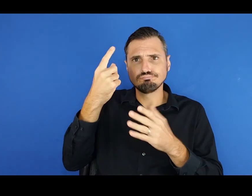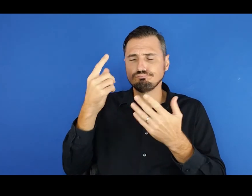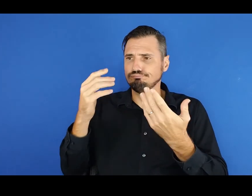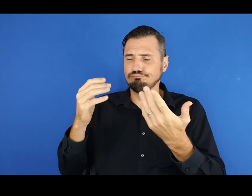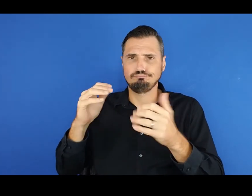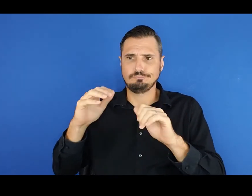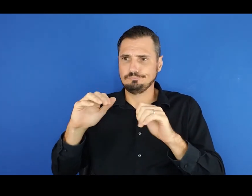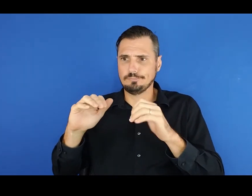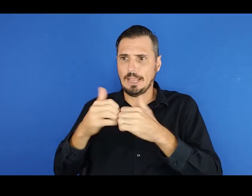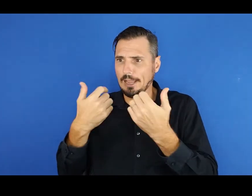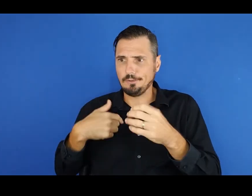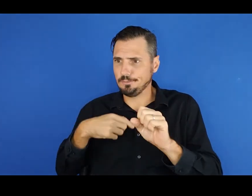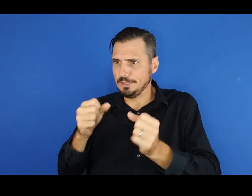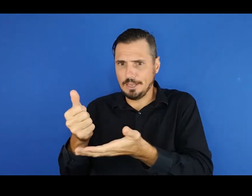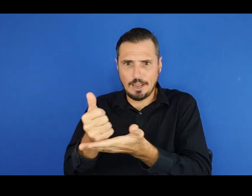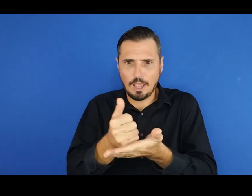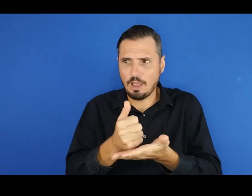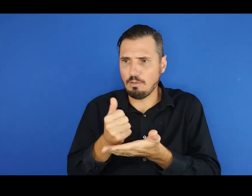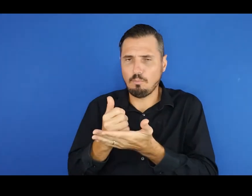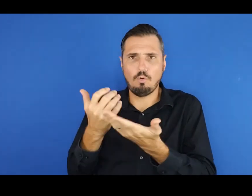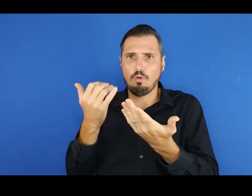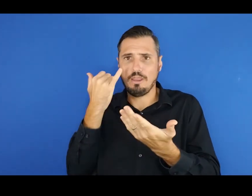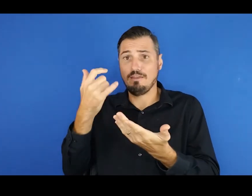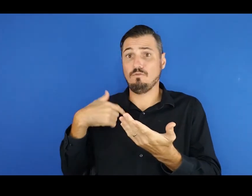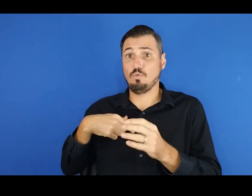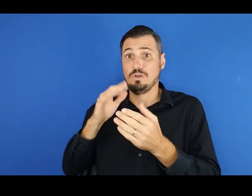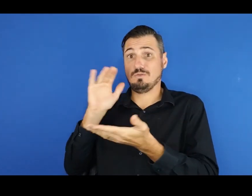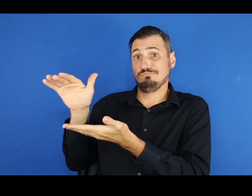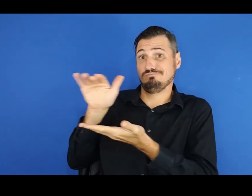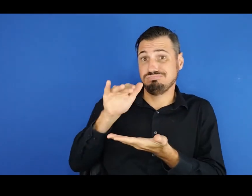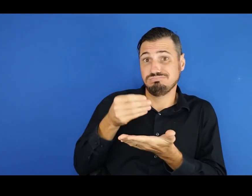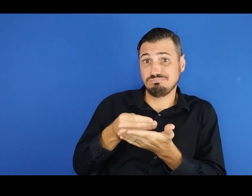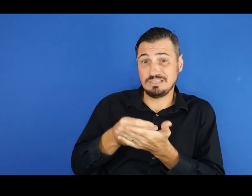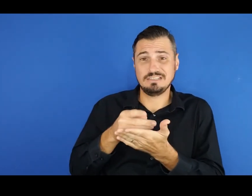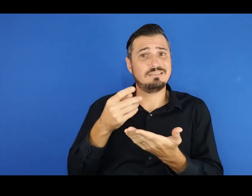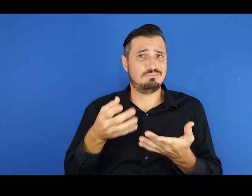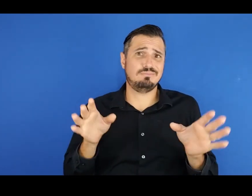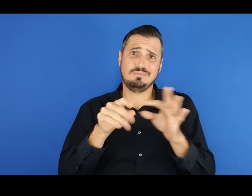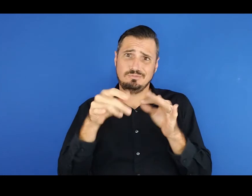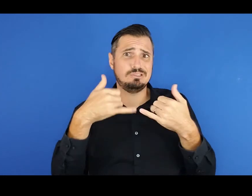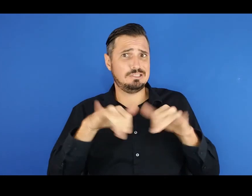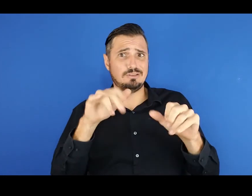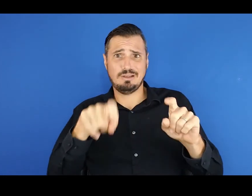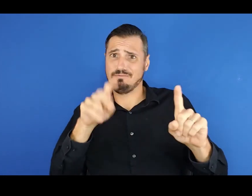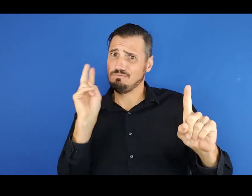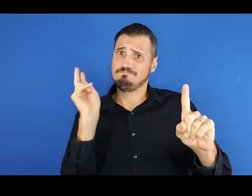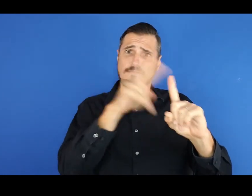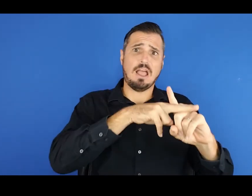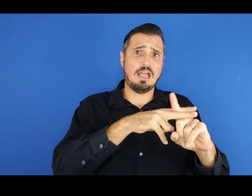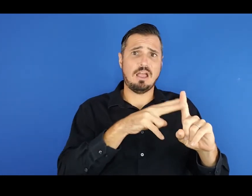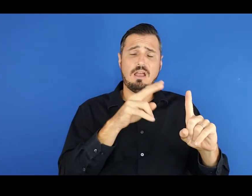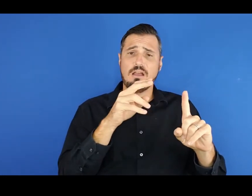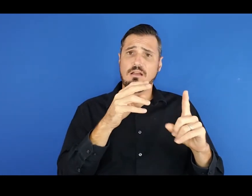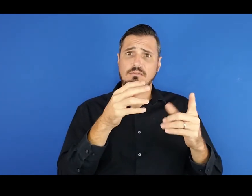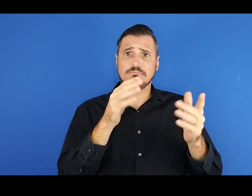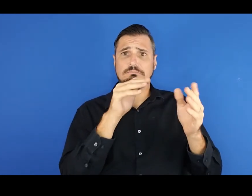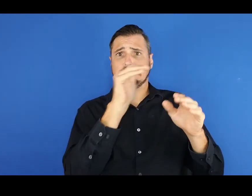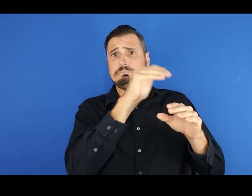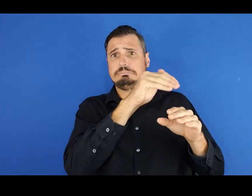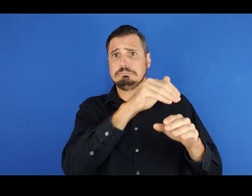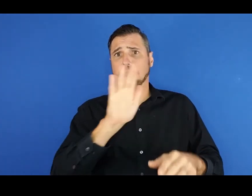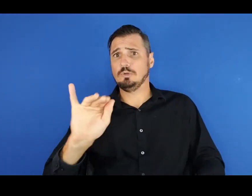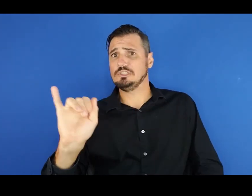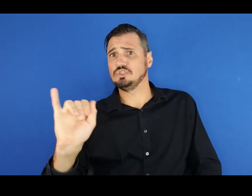any state and federal assistance. You will still need to file claims with your insurance company for residential damage and personal